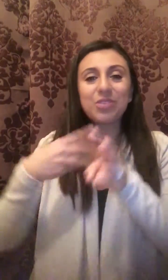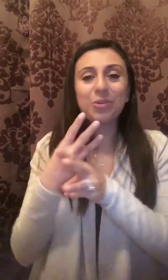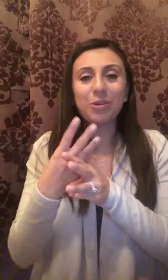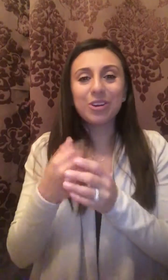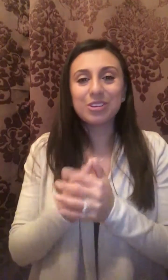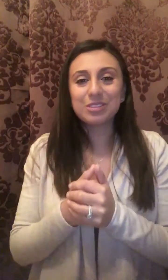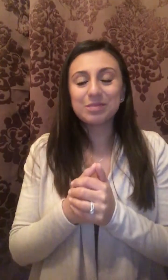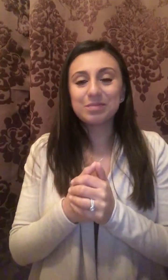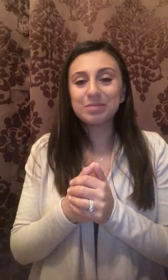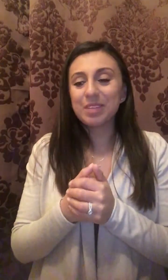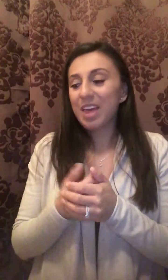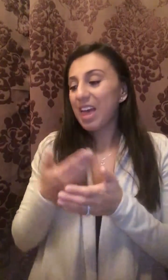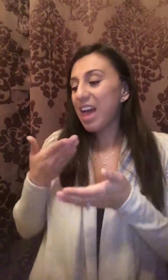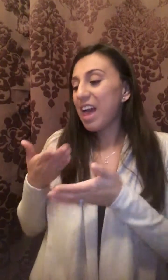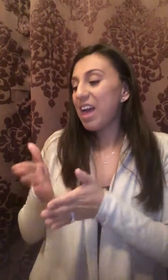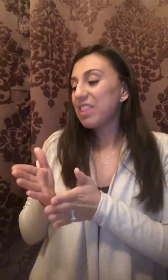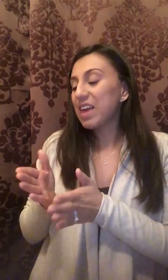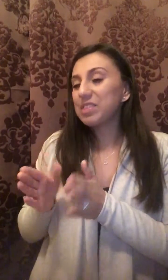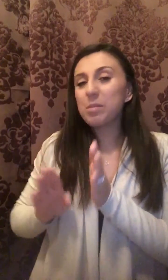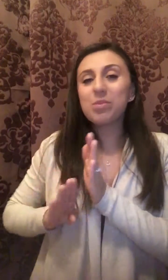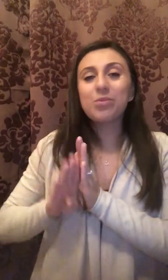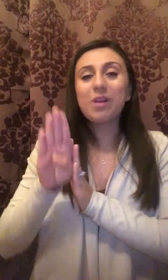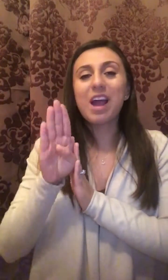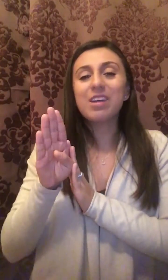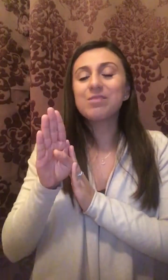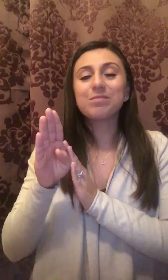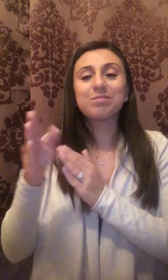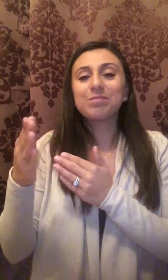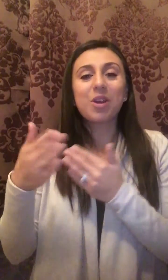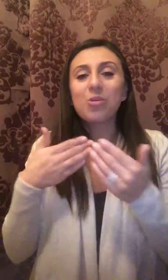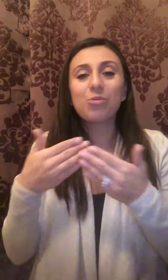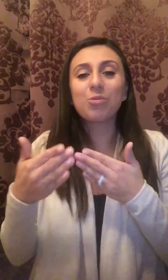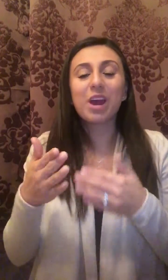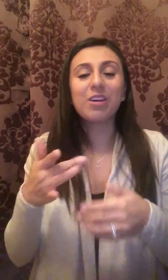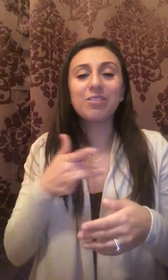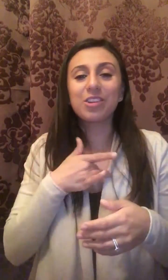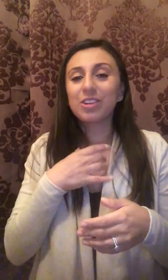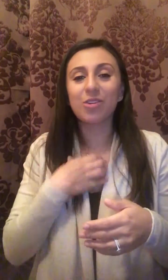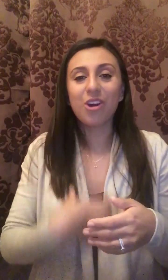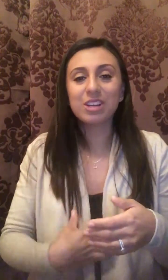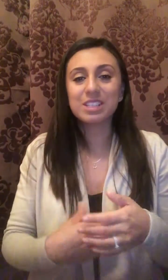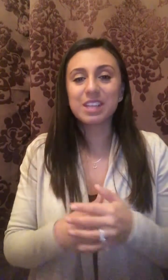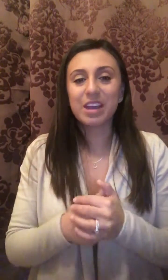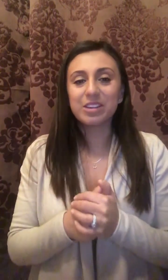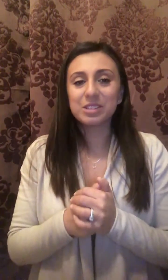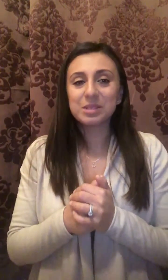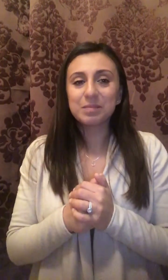the world and let them thrive wherever their little heart desires.